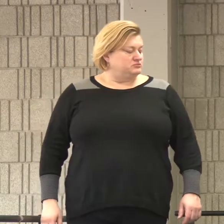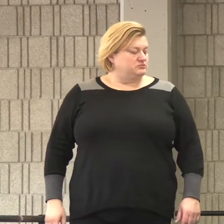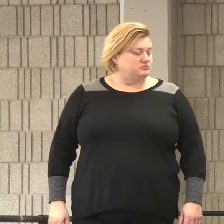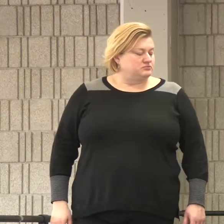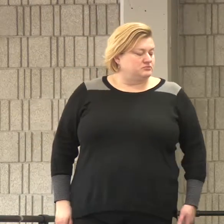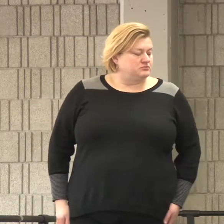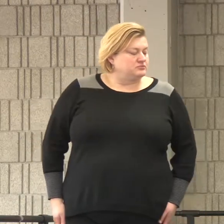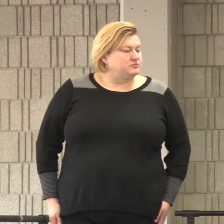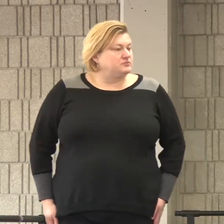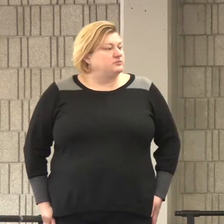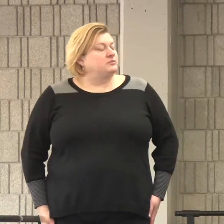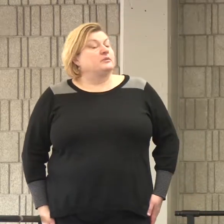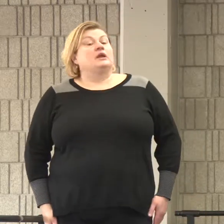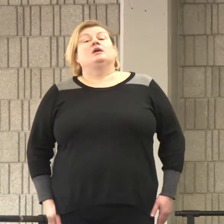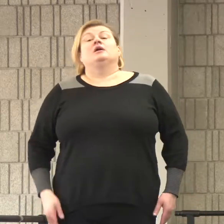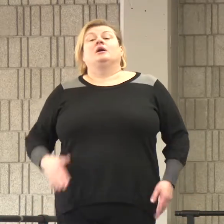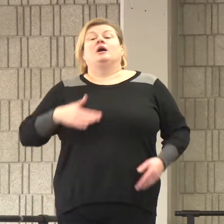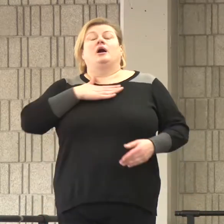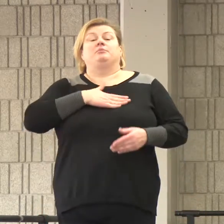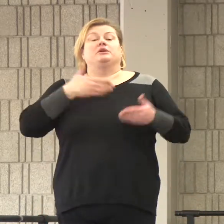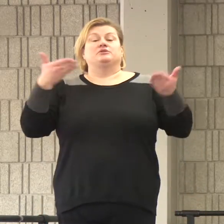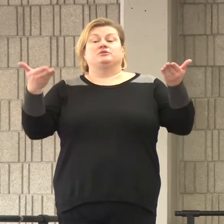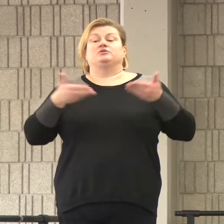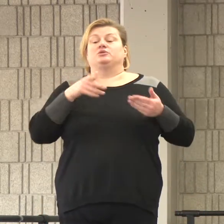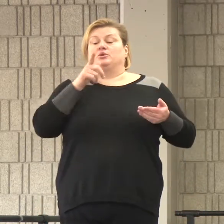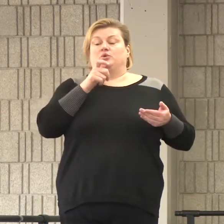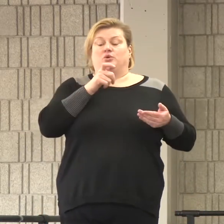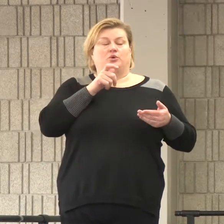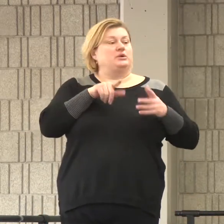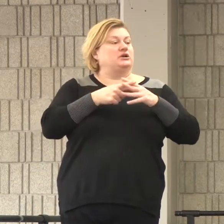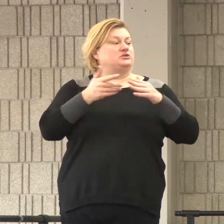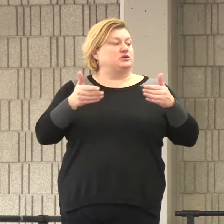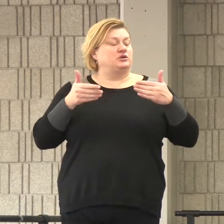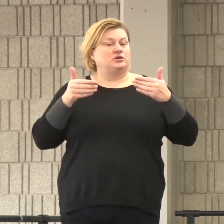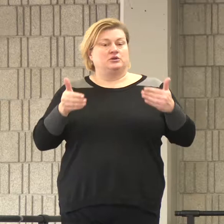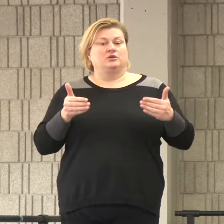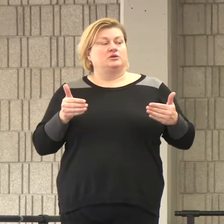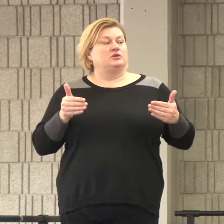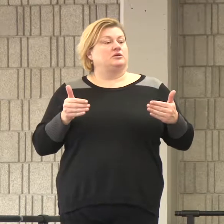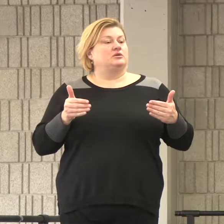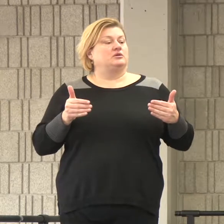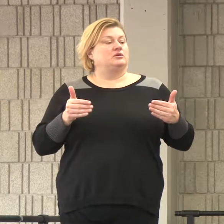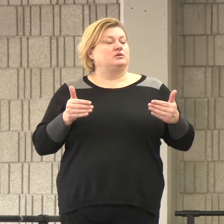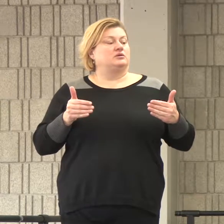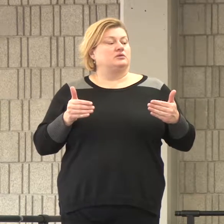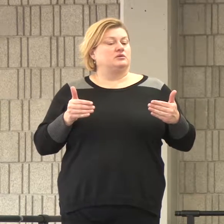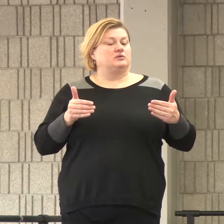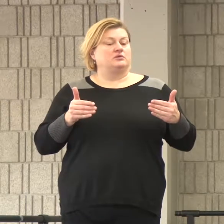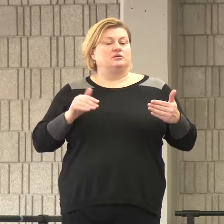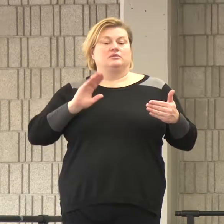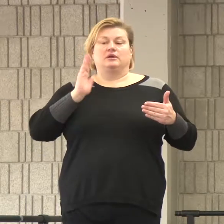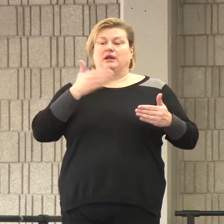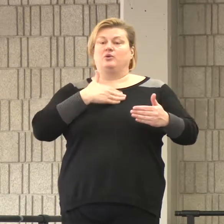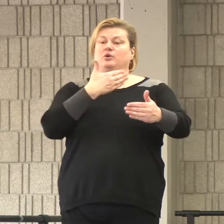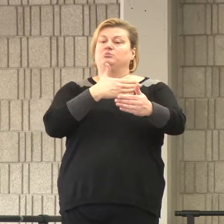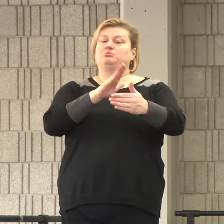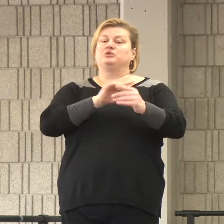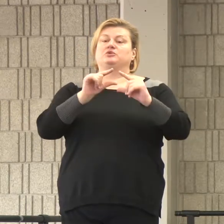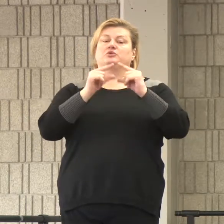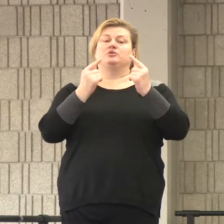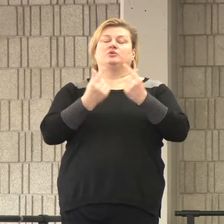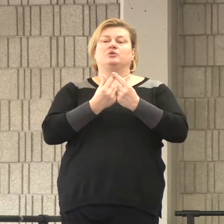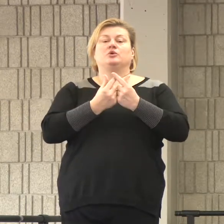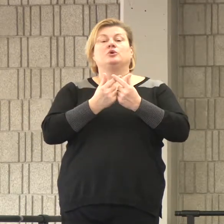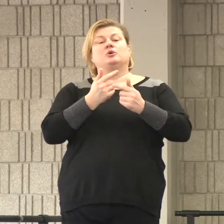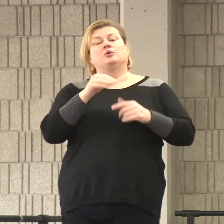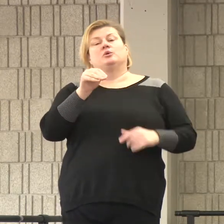Well, I'm pleased to introduce now, as we get started, our musical group, Music